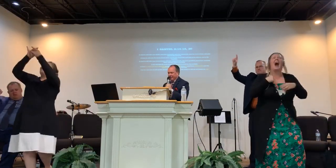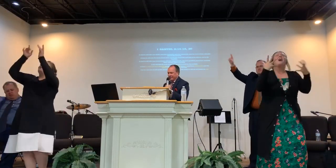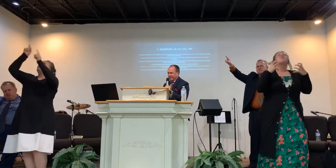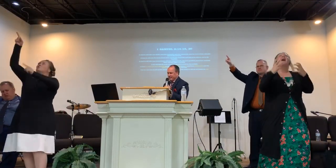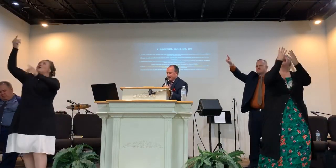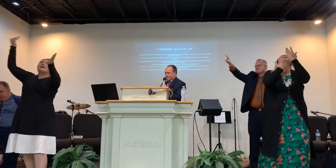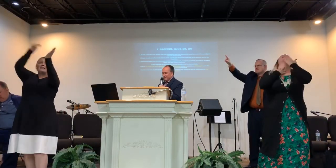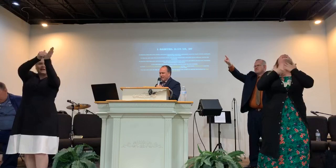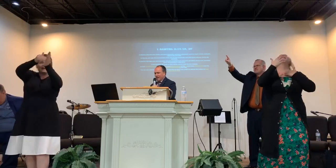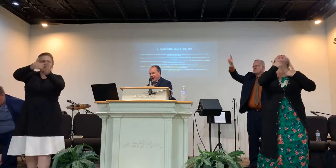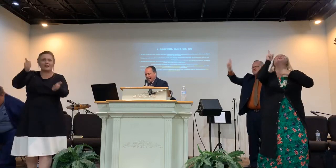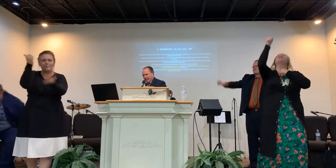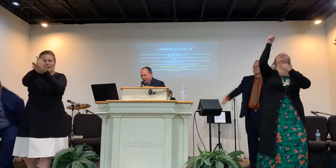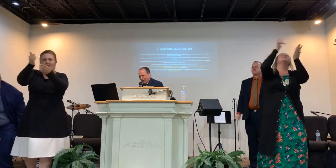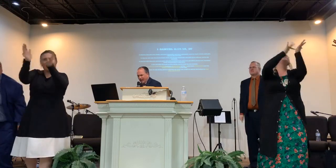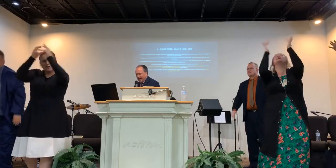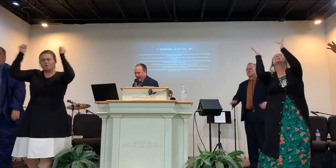again.